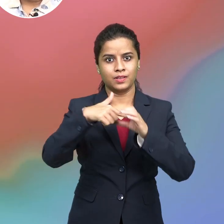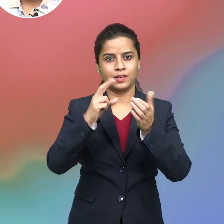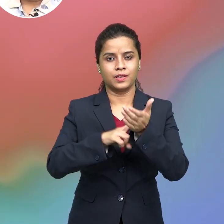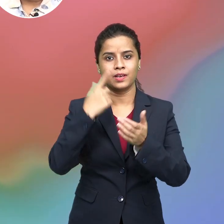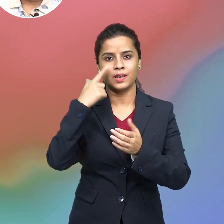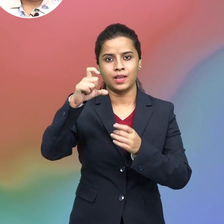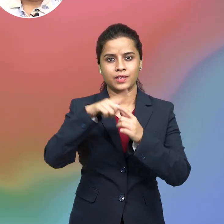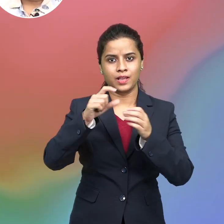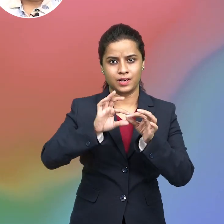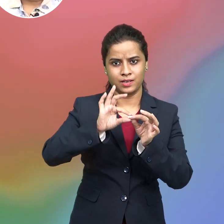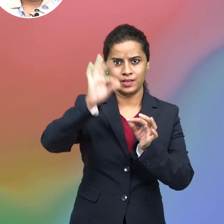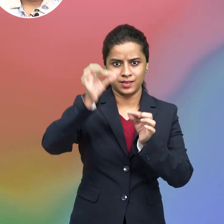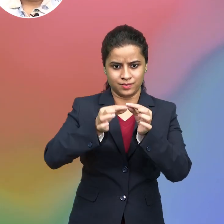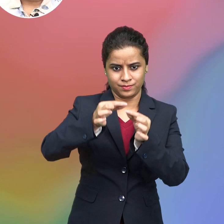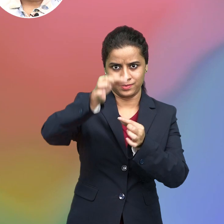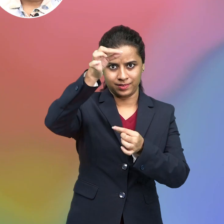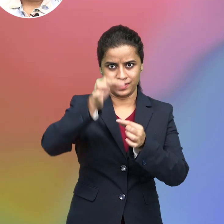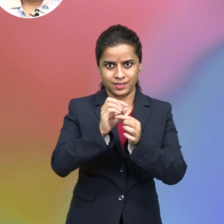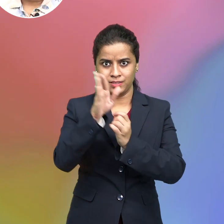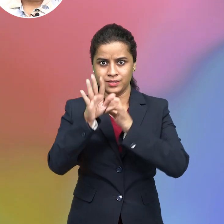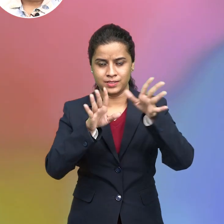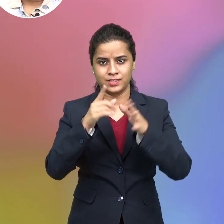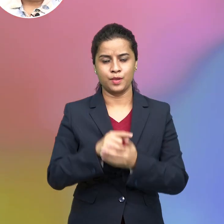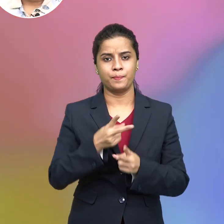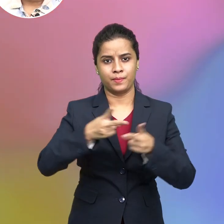lenticels on stem, etc.